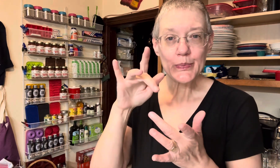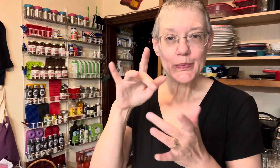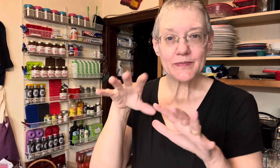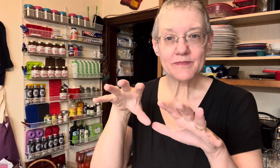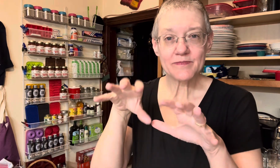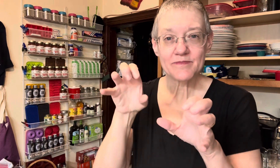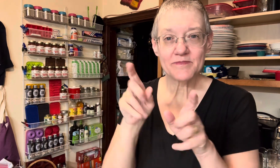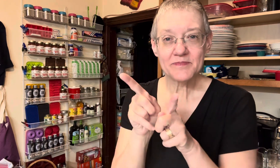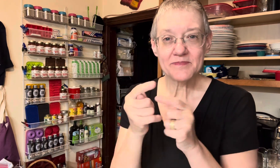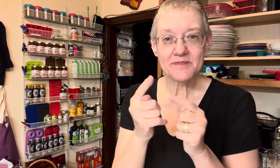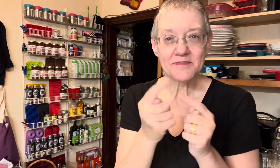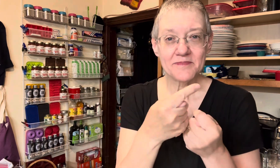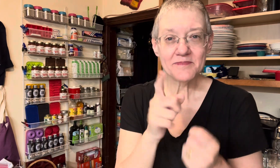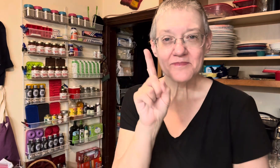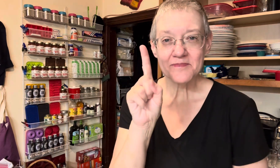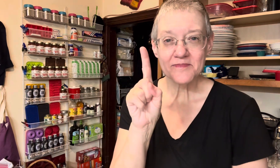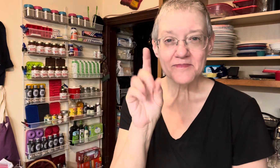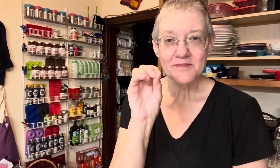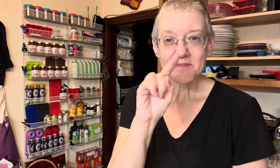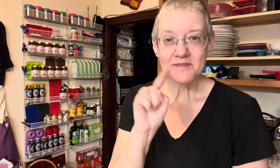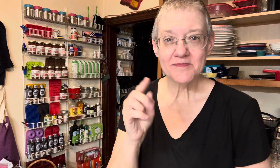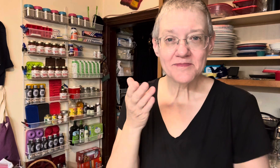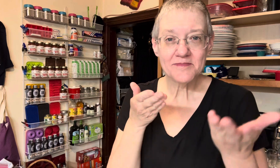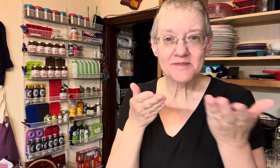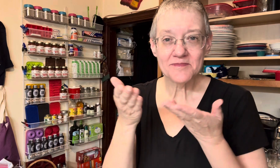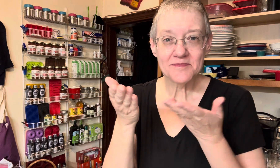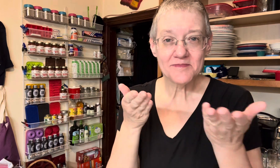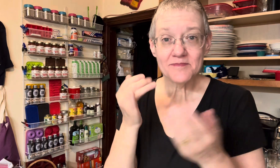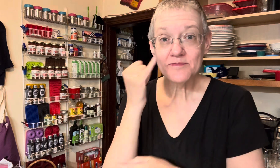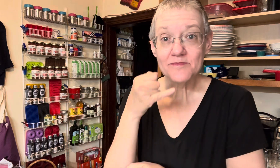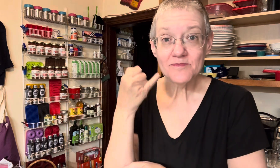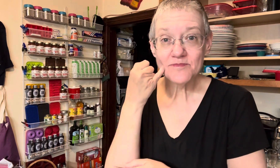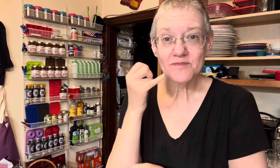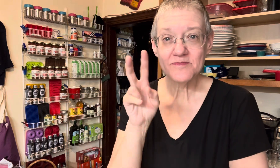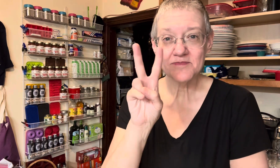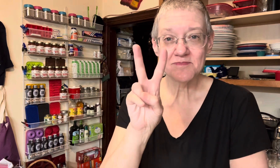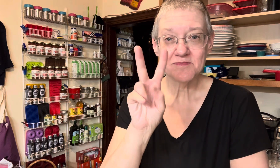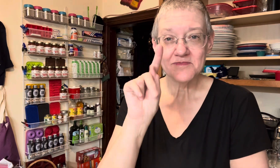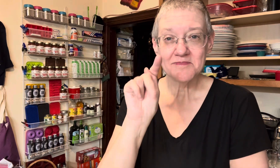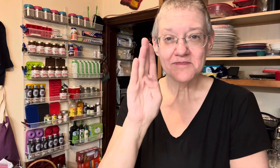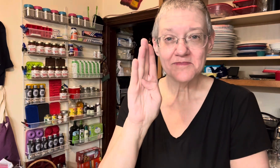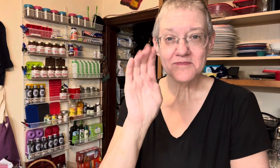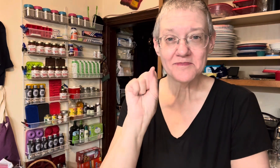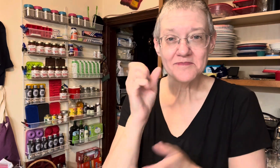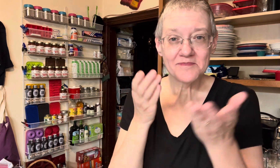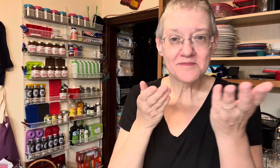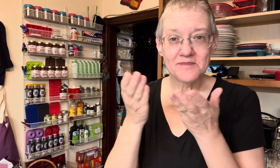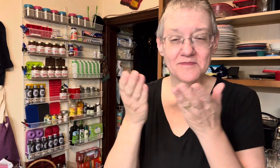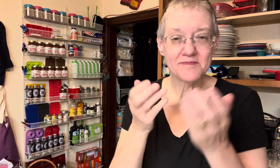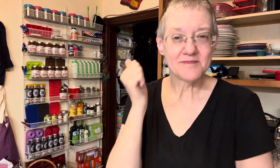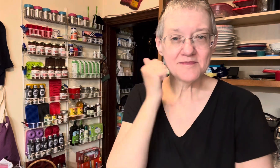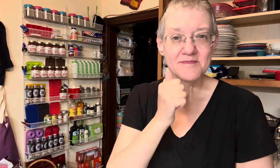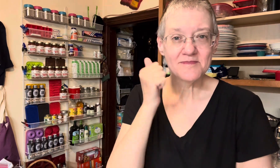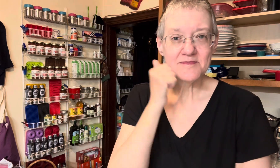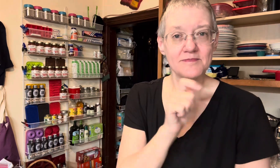I typically puree the berries and freeze them into 1-ounce cubes. The juice into 2